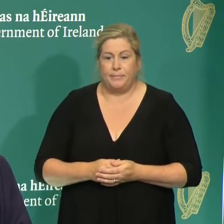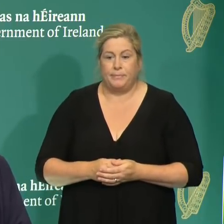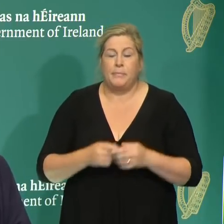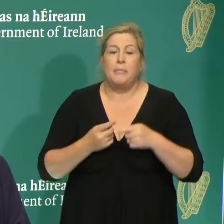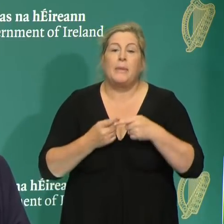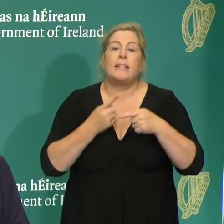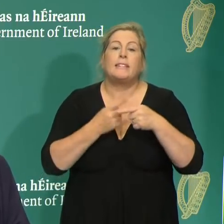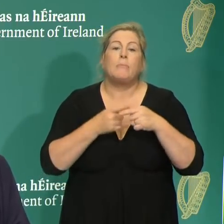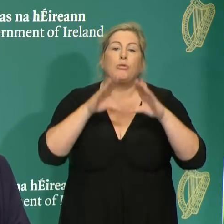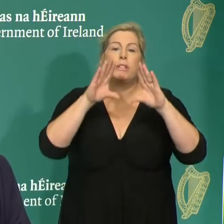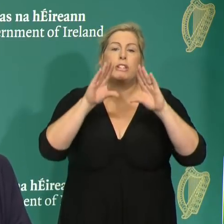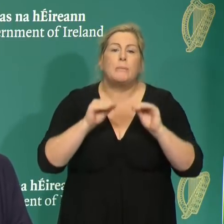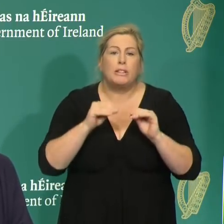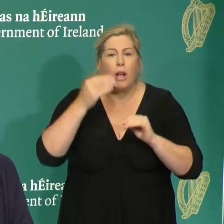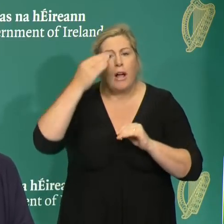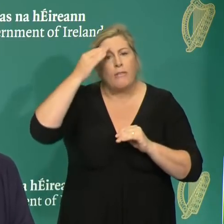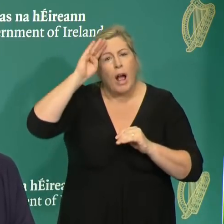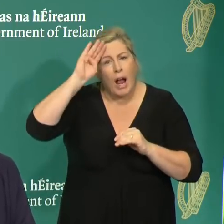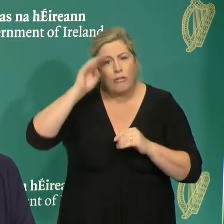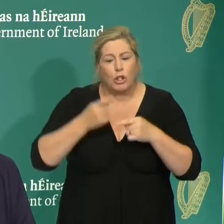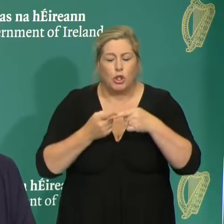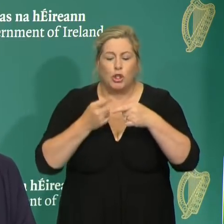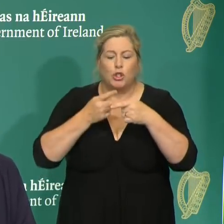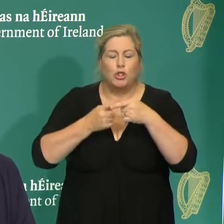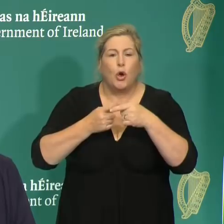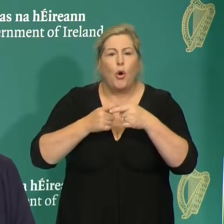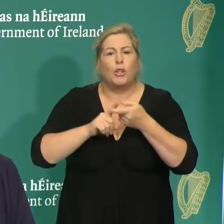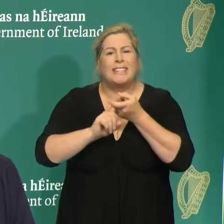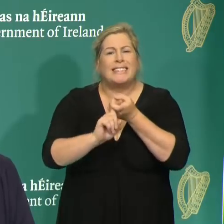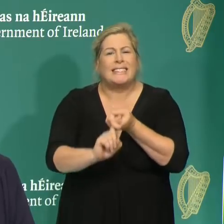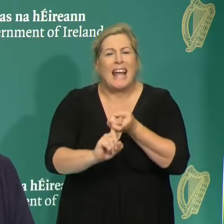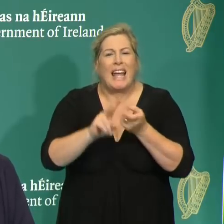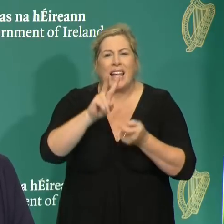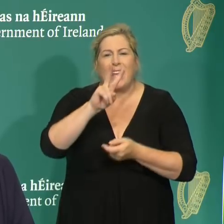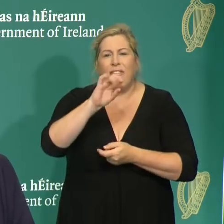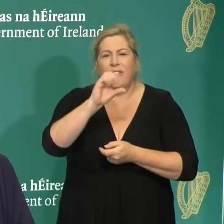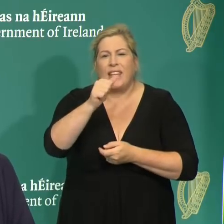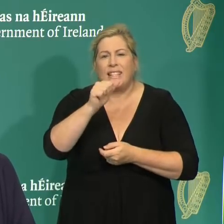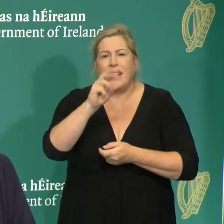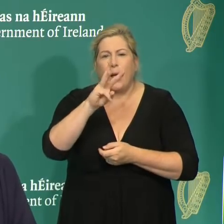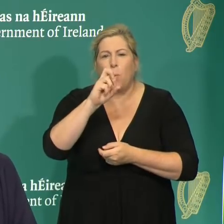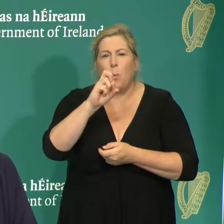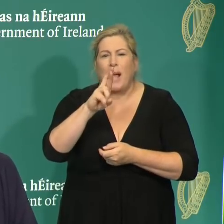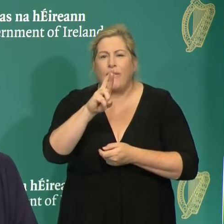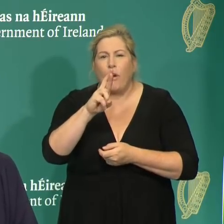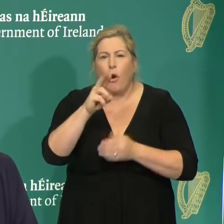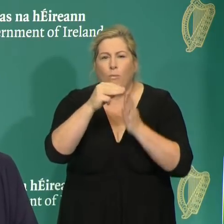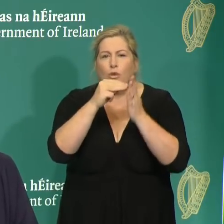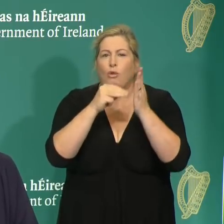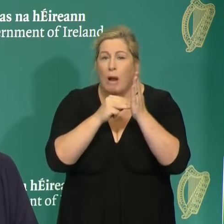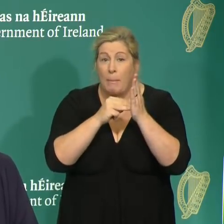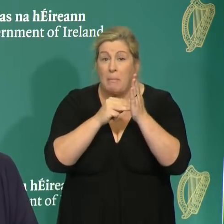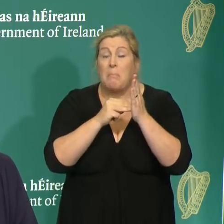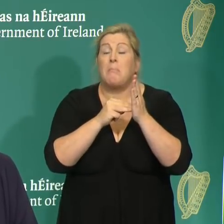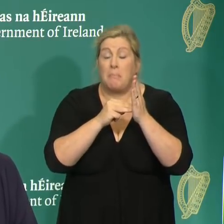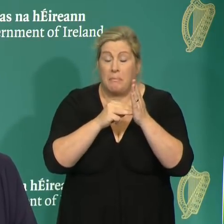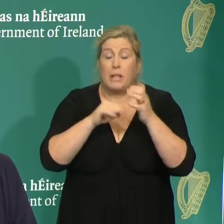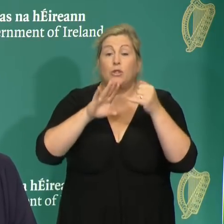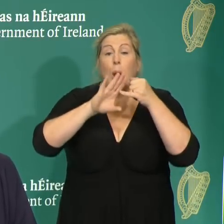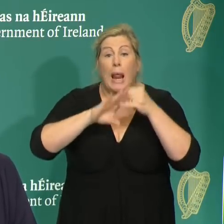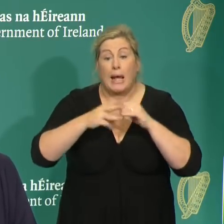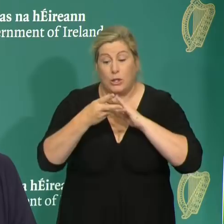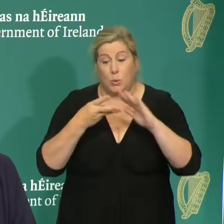Temporary suspension of Irish Shortstay visa waiver programme. So last week, a